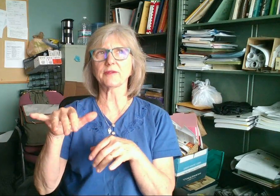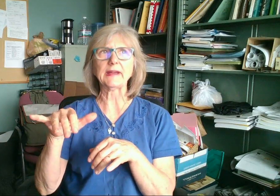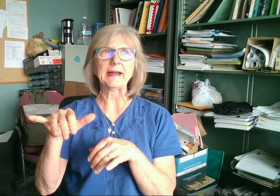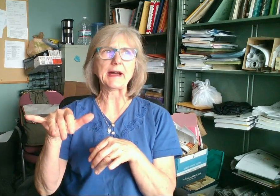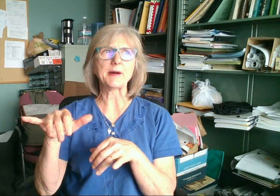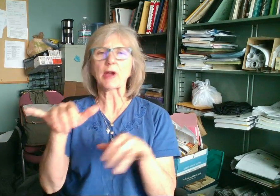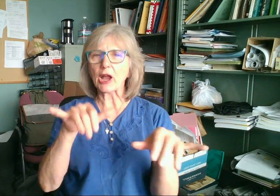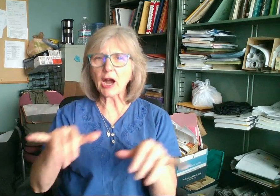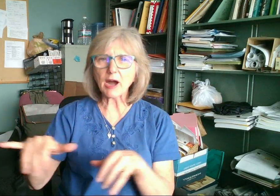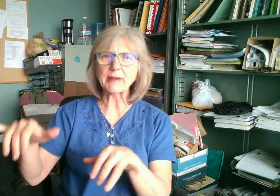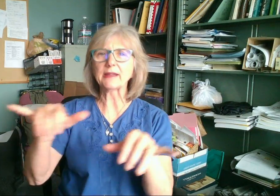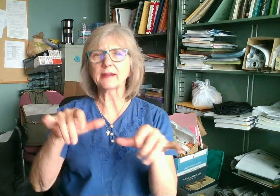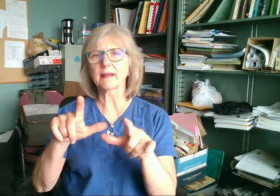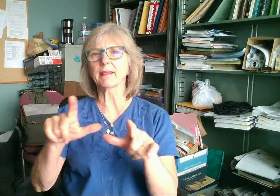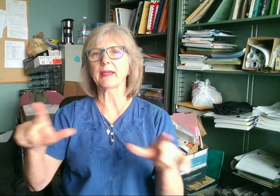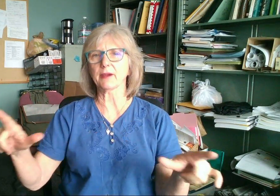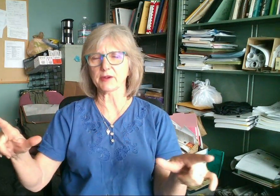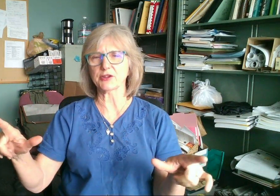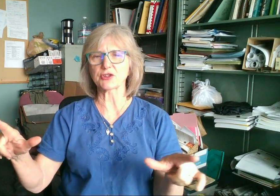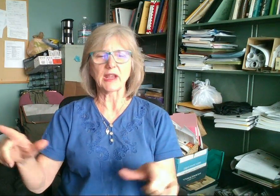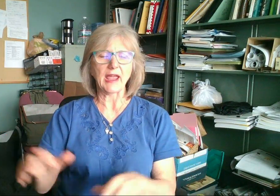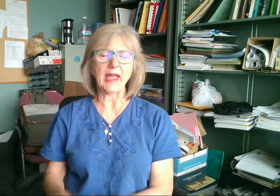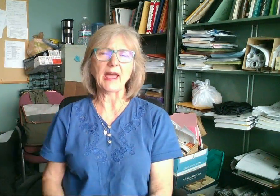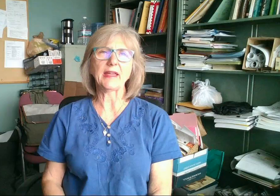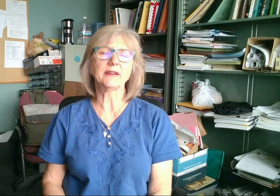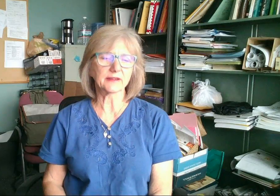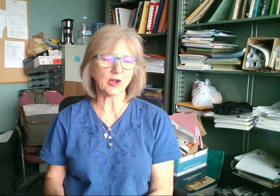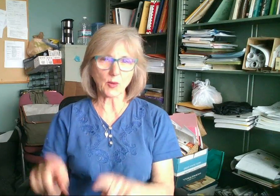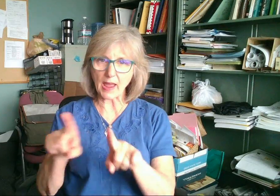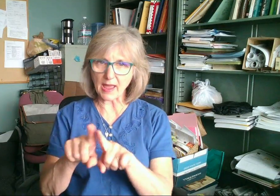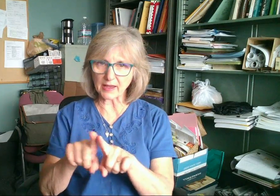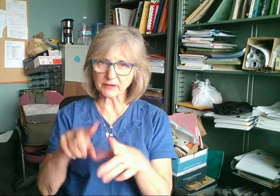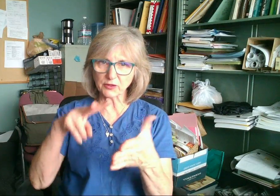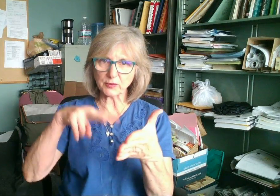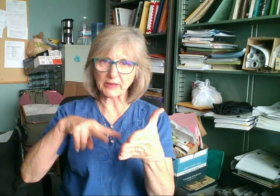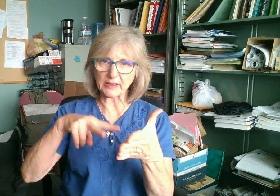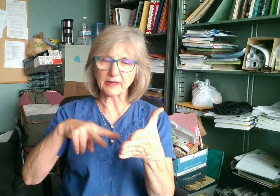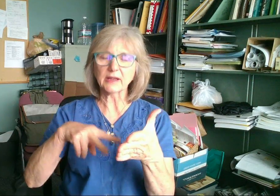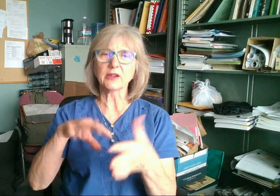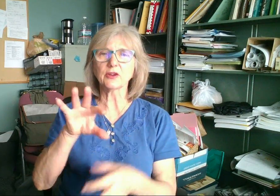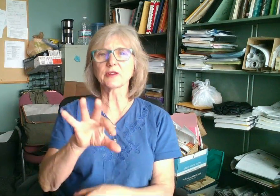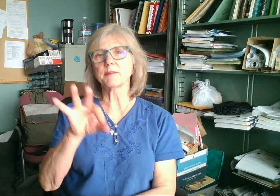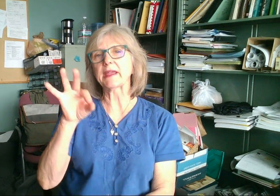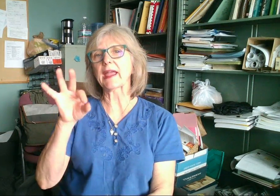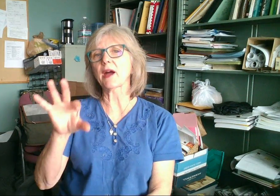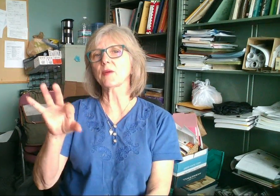of common language. And so as you read, you're to pick